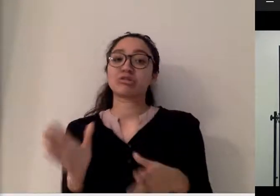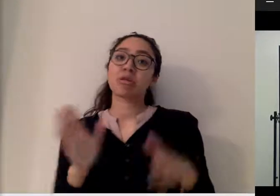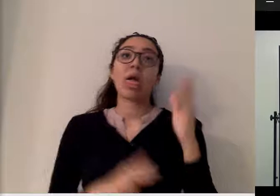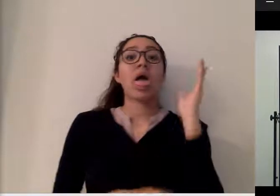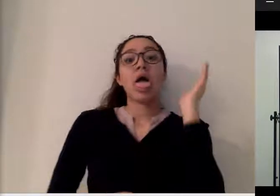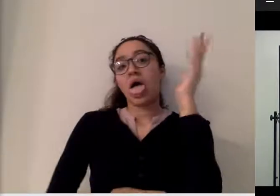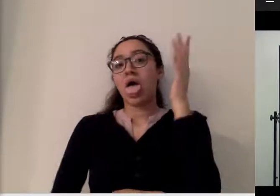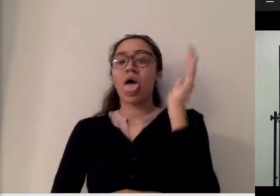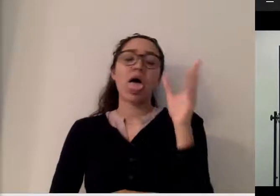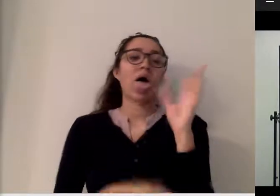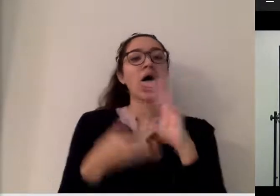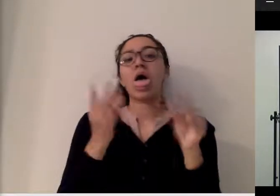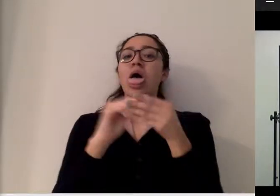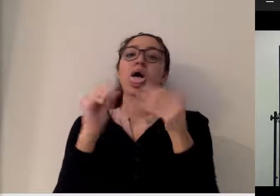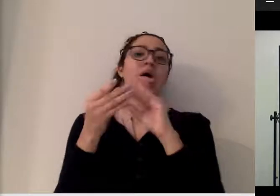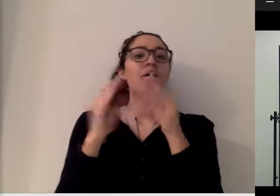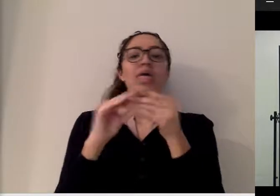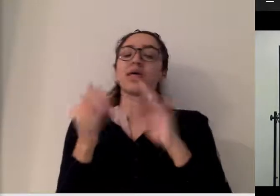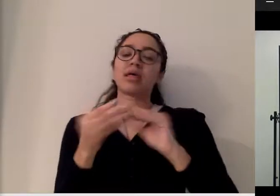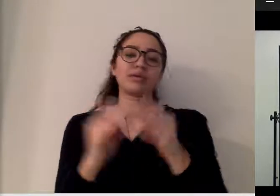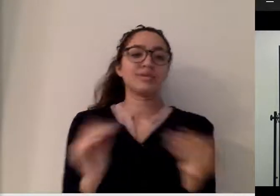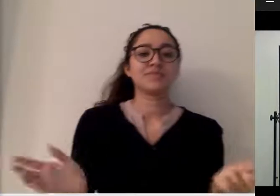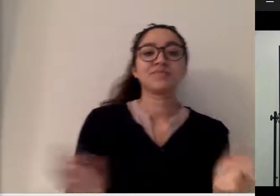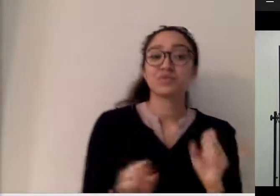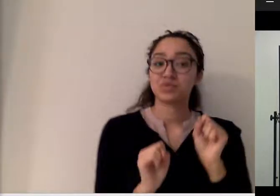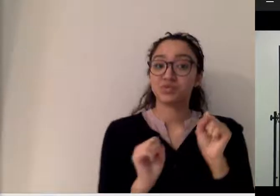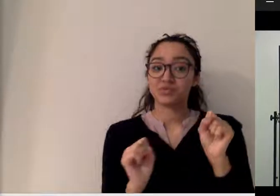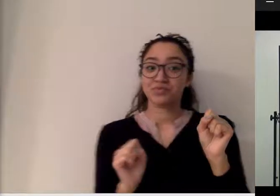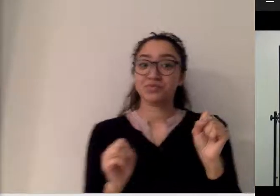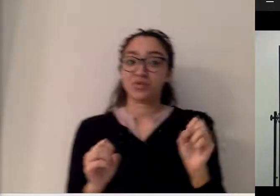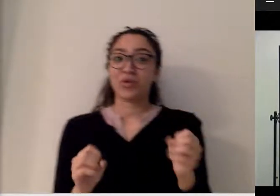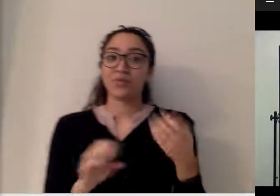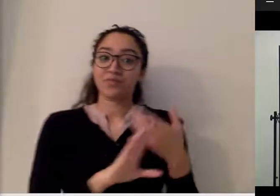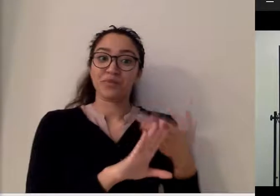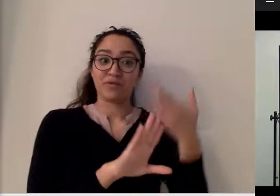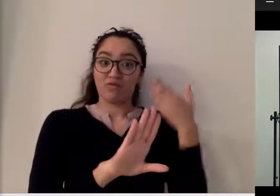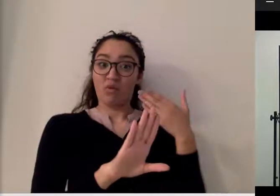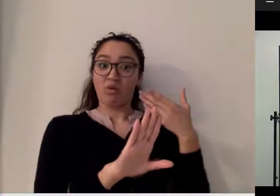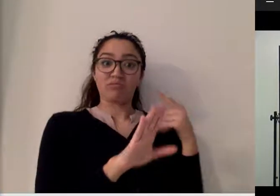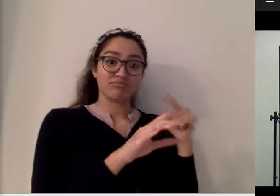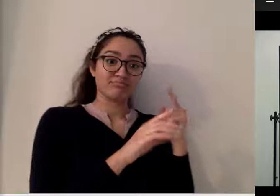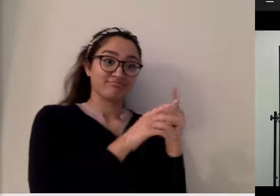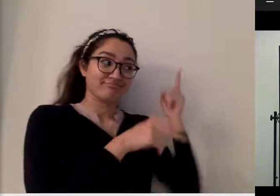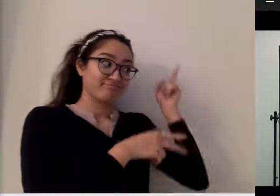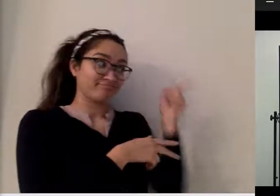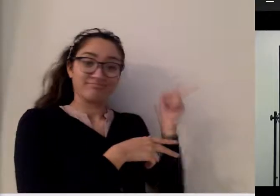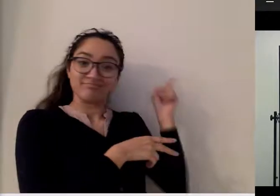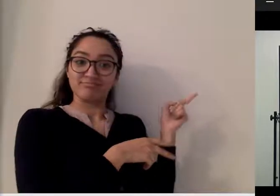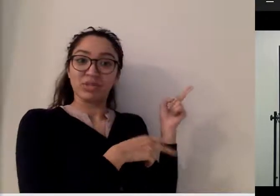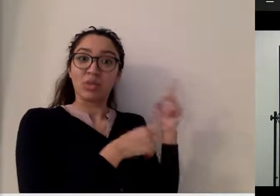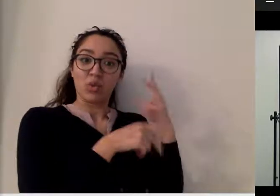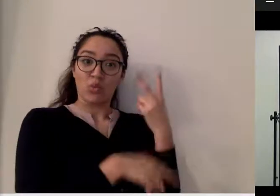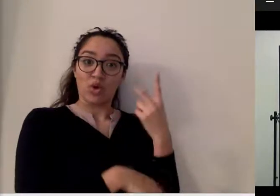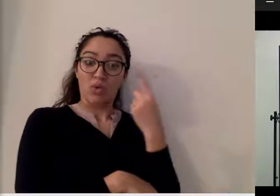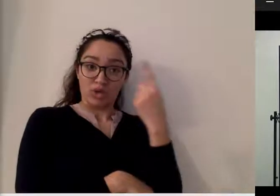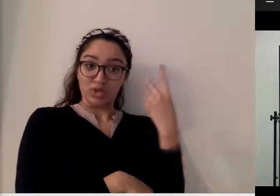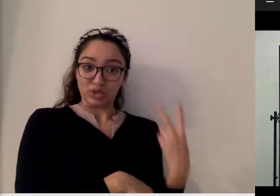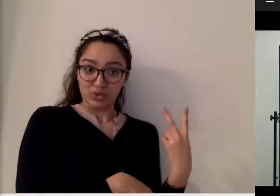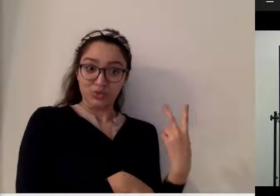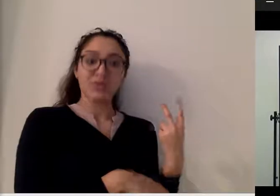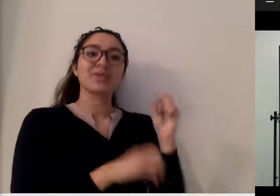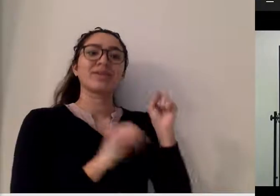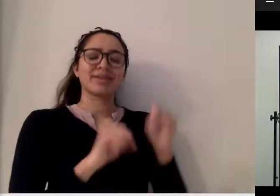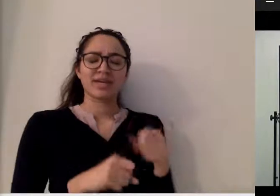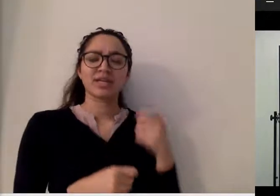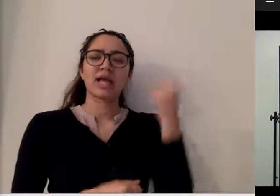do these things is so that when you get to class and you listen to the teacher, you already have an idea of what's